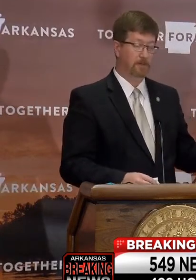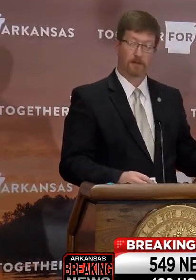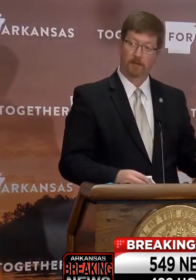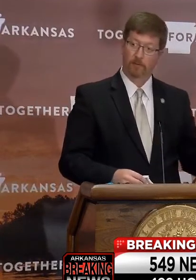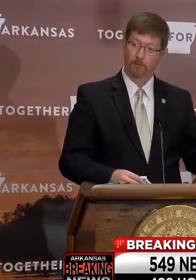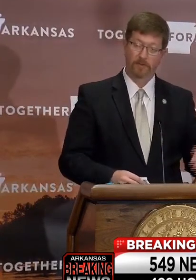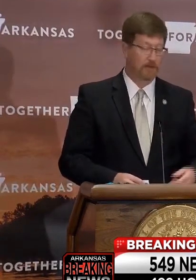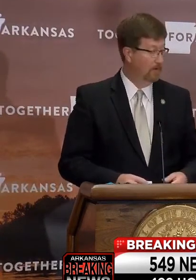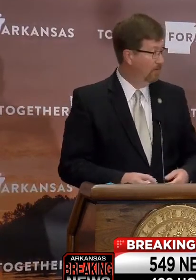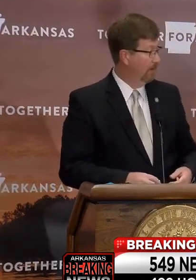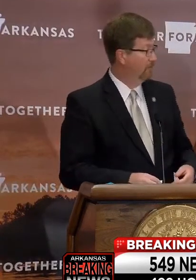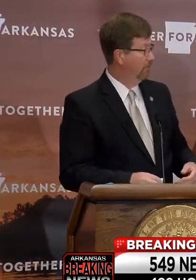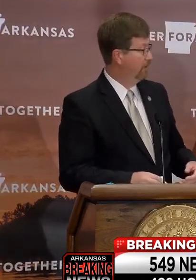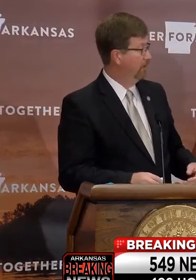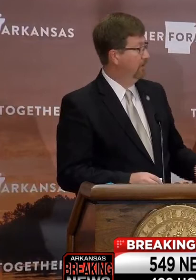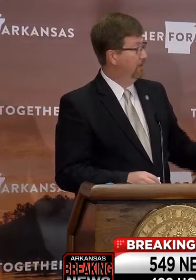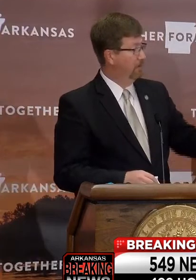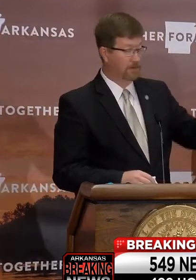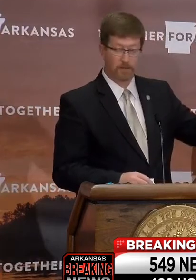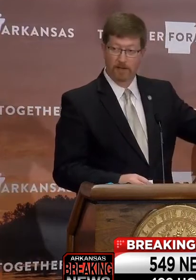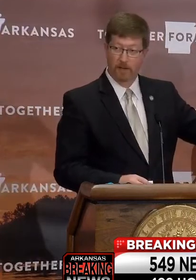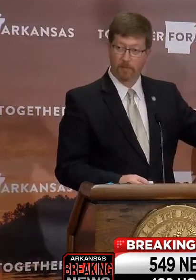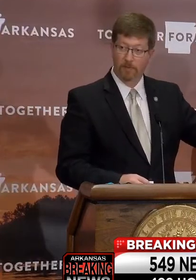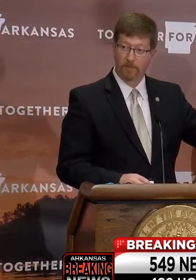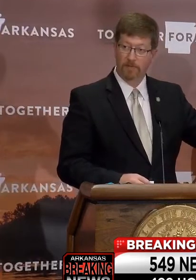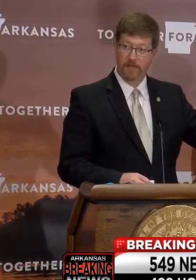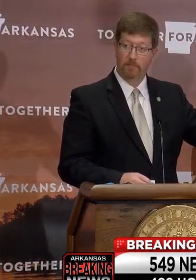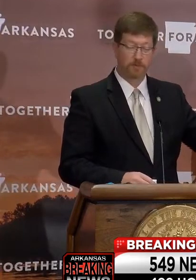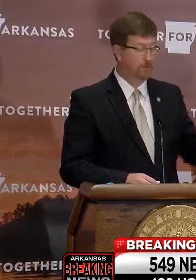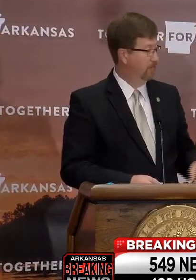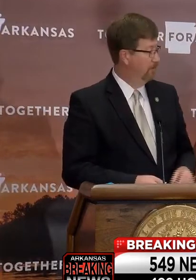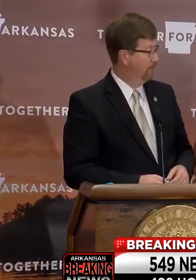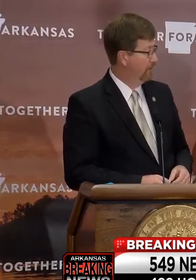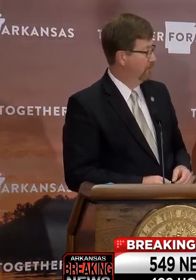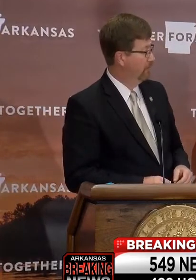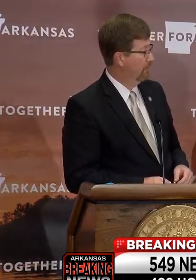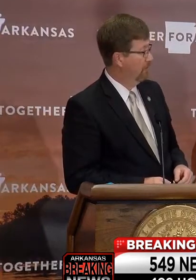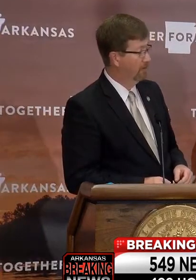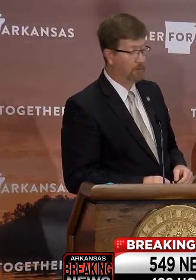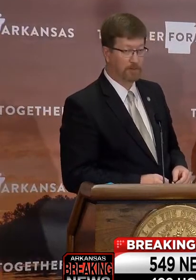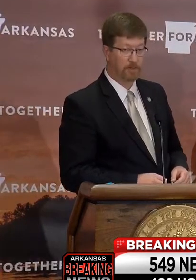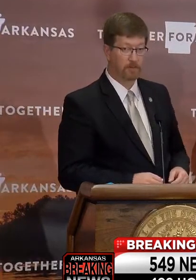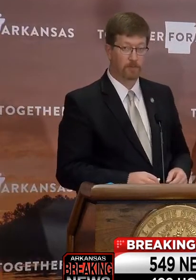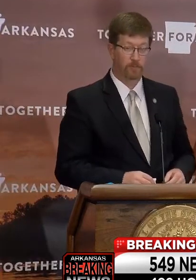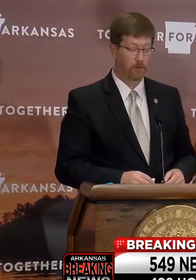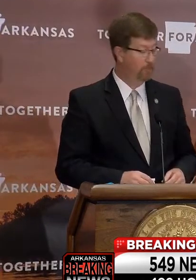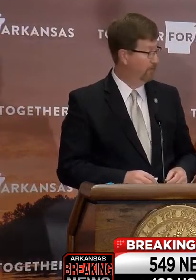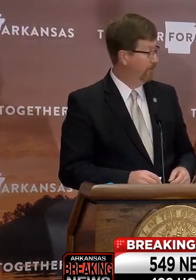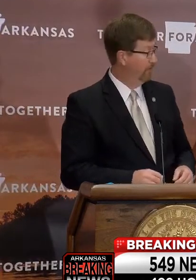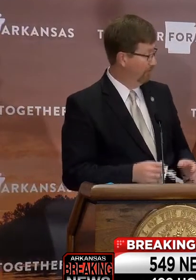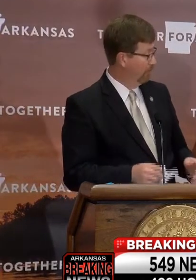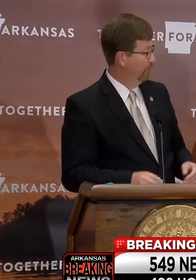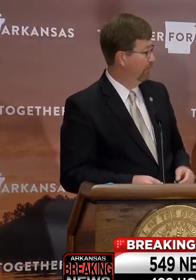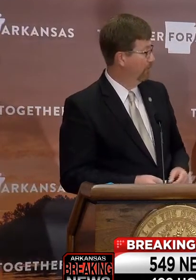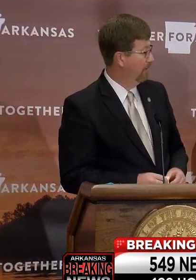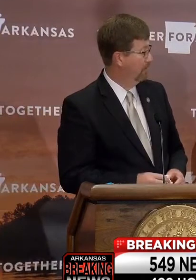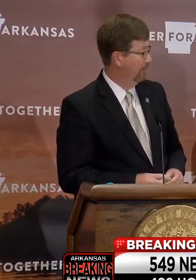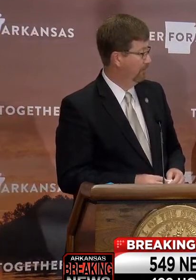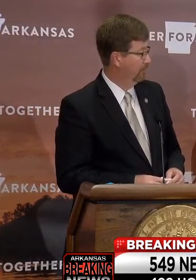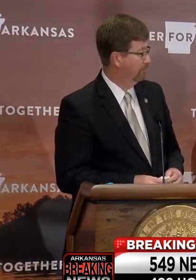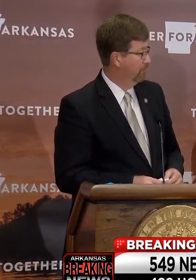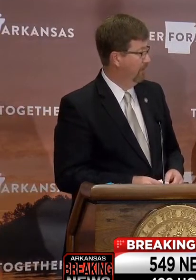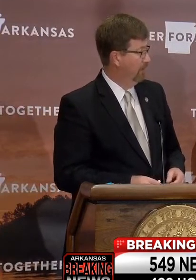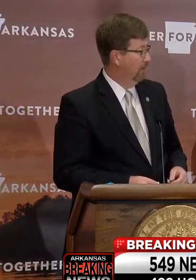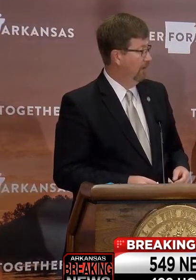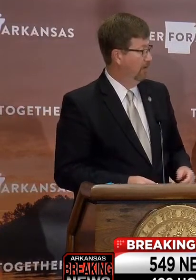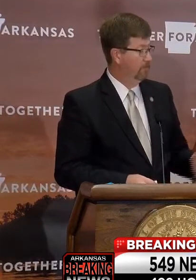data, along with what they learn next week, can help them establish what those adjustments are according to the appropriate response